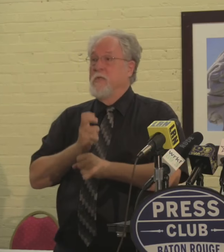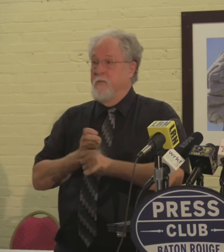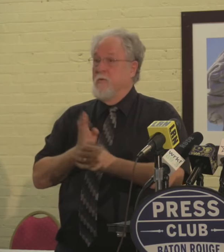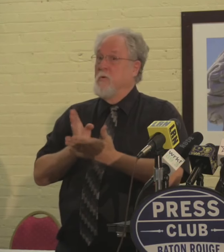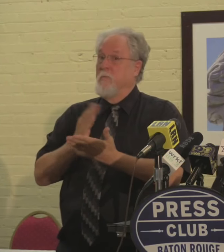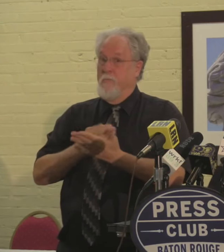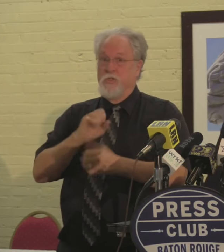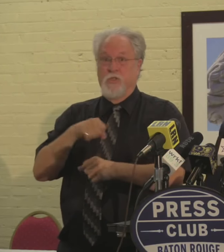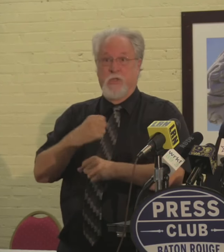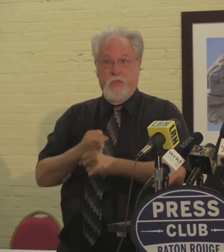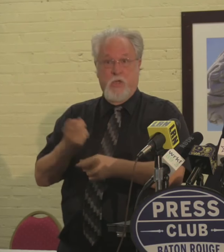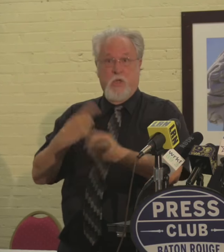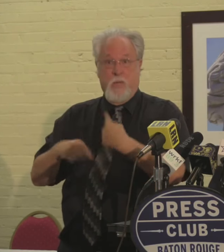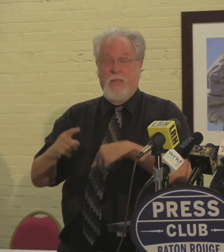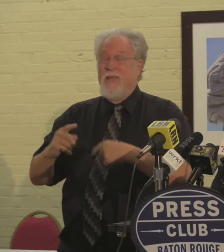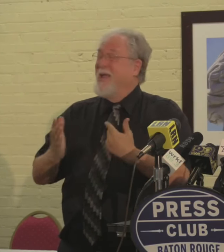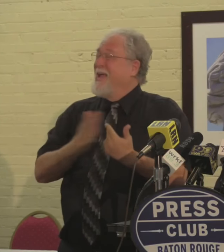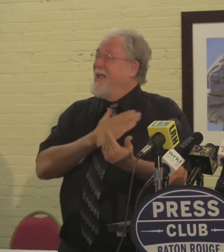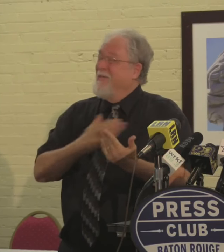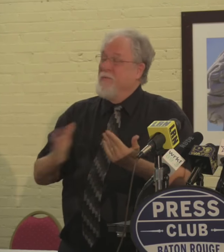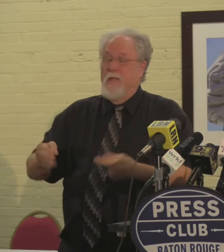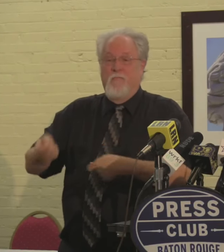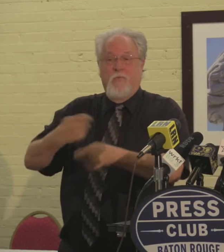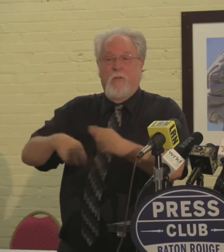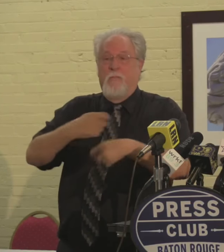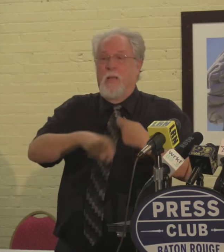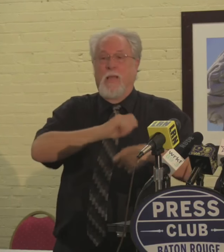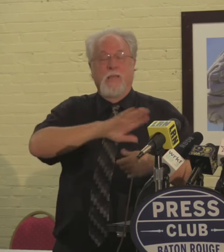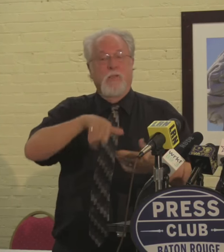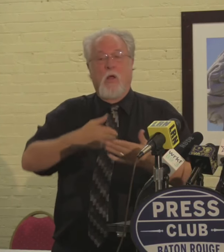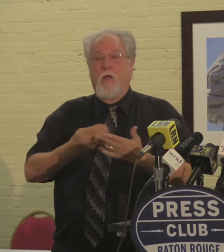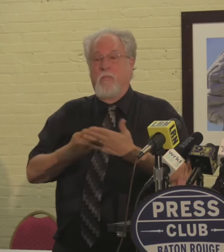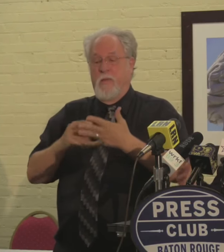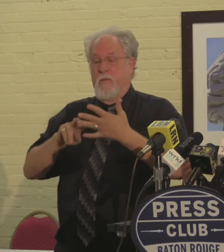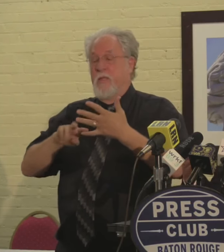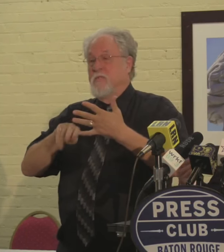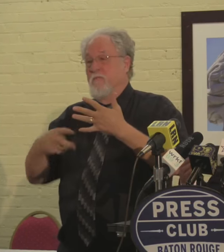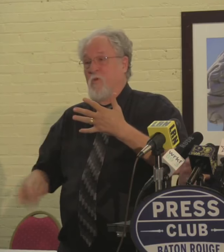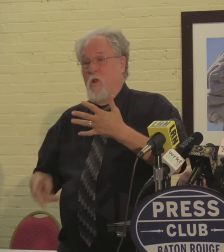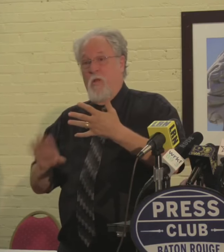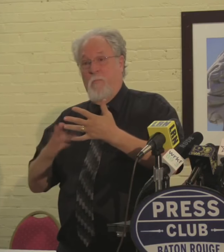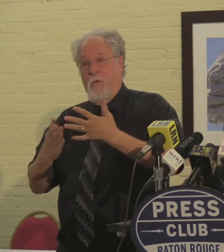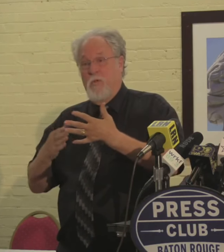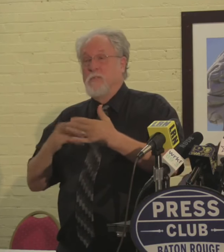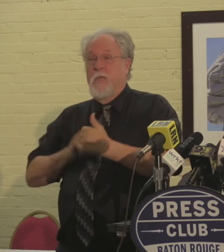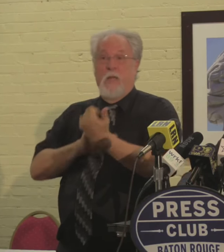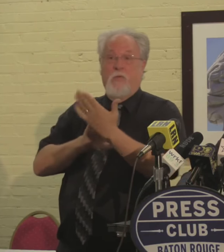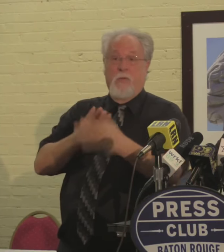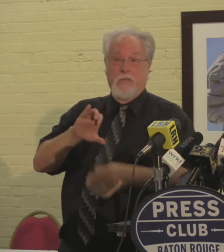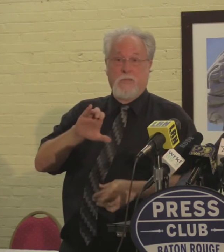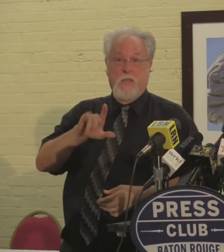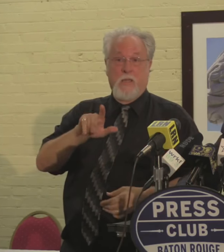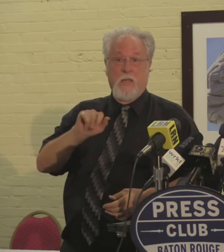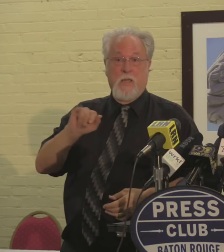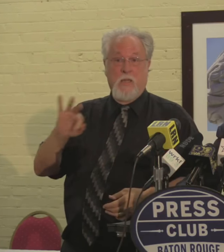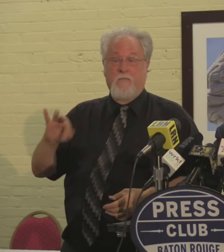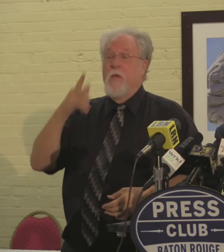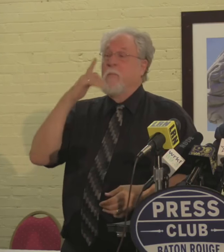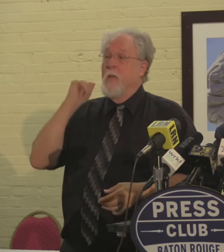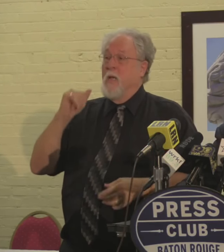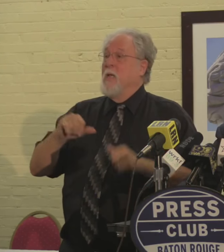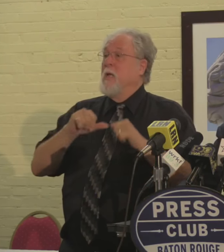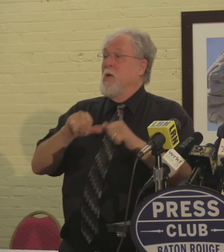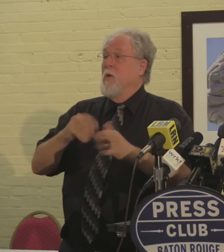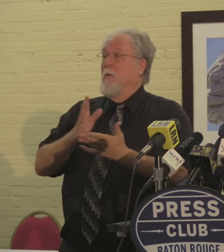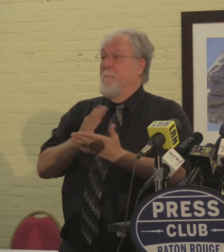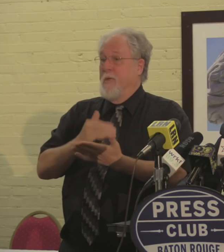budget year ahead. Even if we replace all of the revenue that's falling off the books and address the cliff, as I've mentioned, because of the continuation